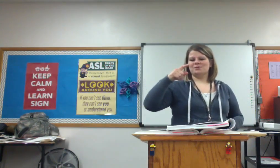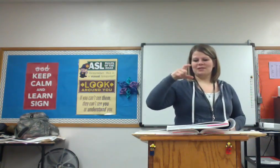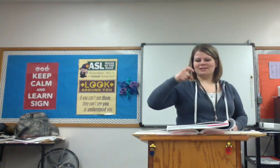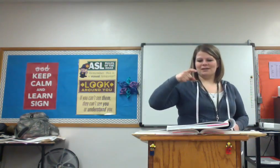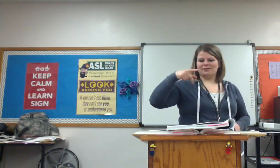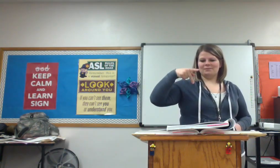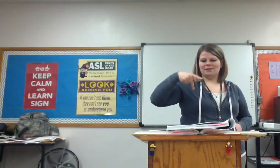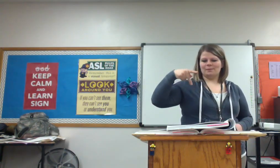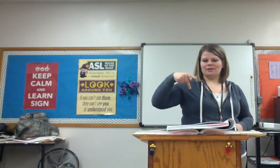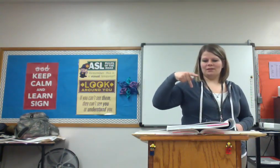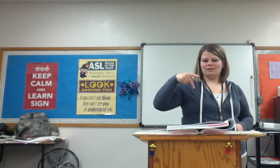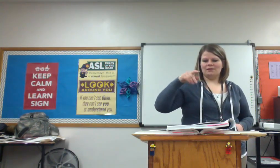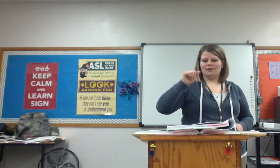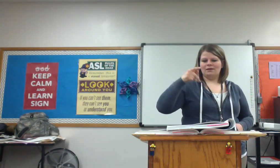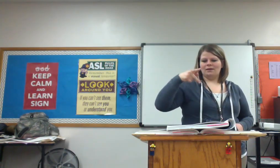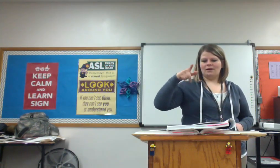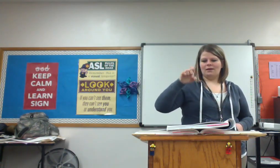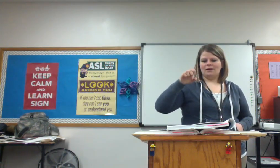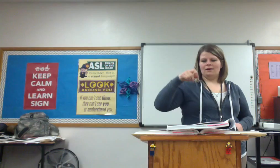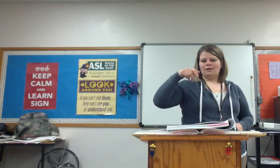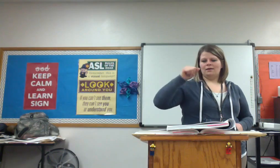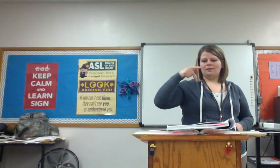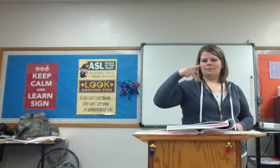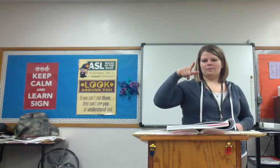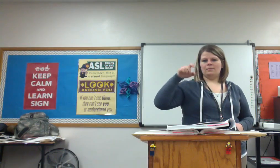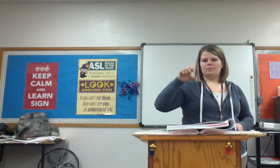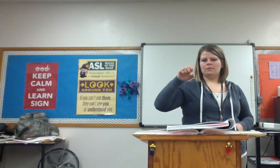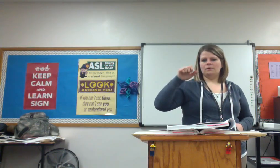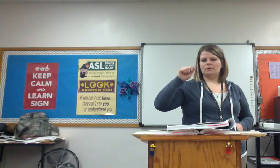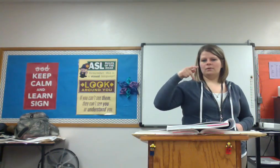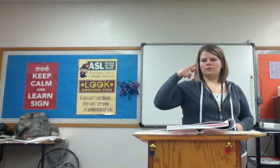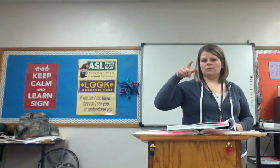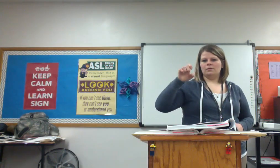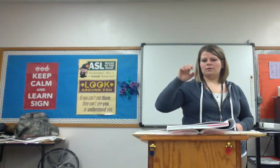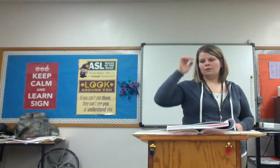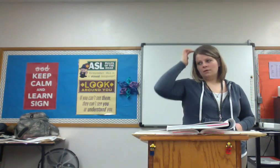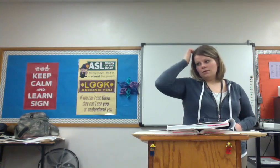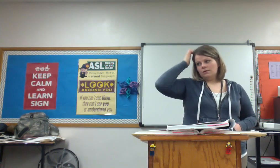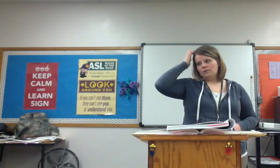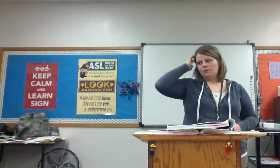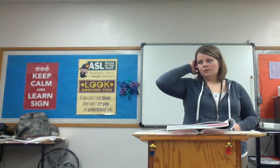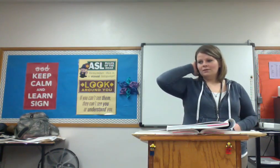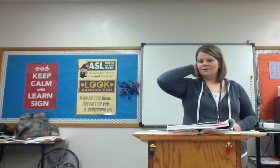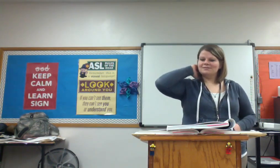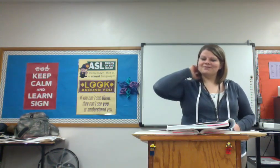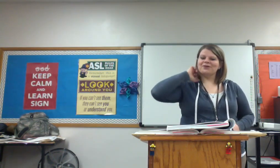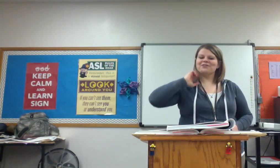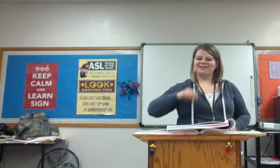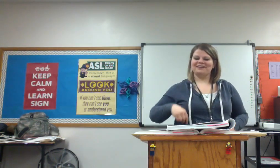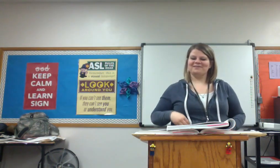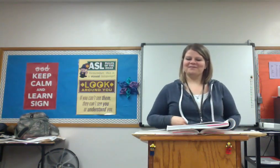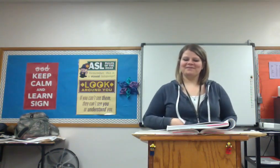squeeze that one. PP. I'm not used to tests. I'm used to like tests or something like that. Oh, Right. okay. I'm drink a